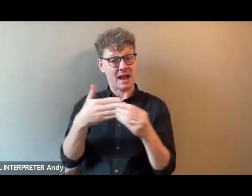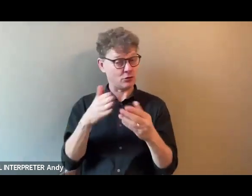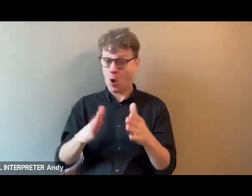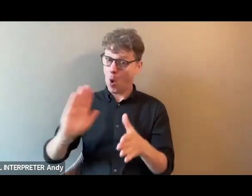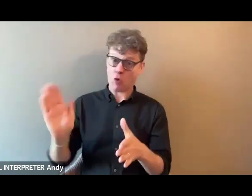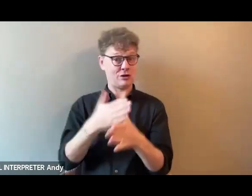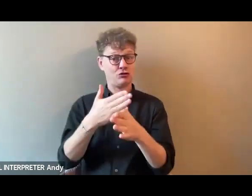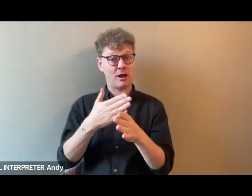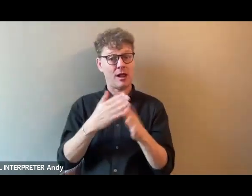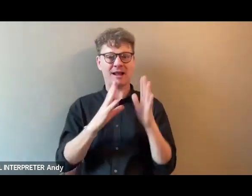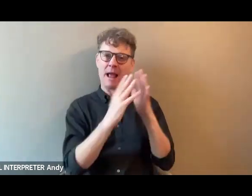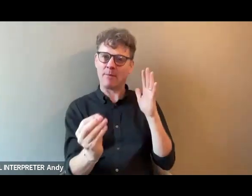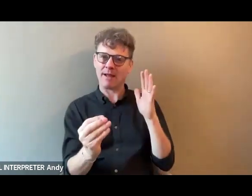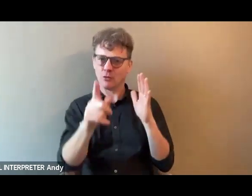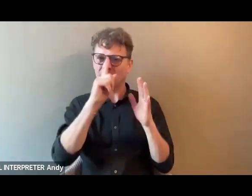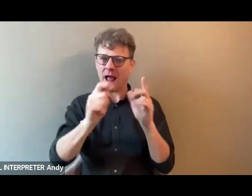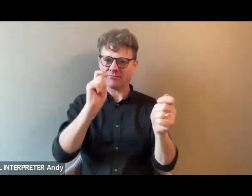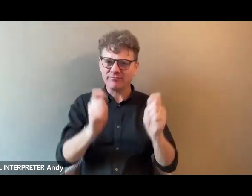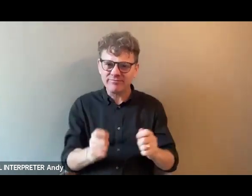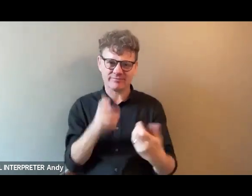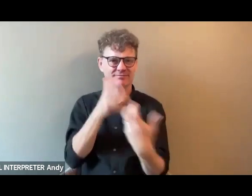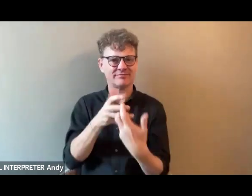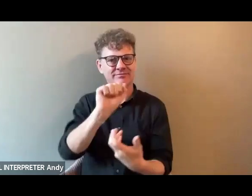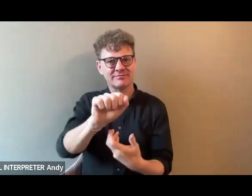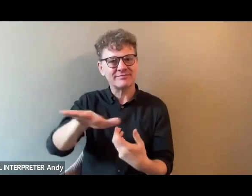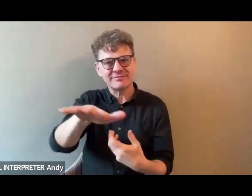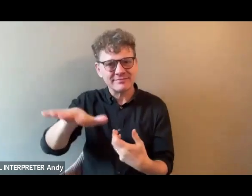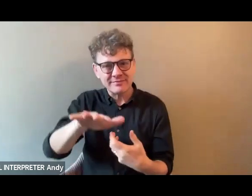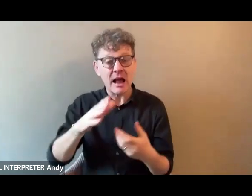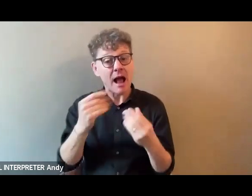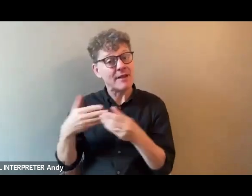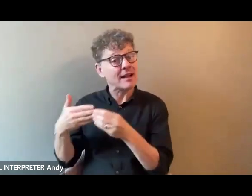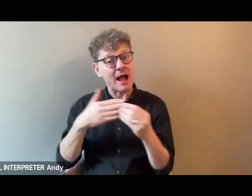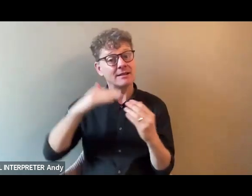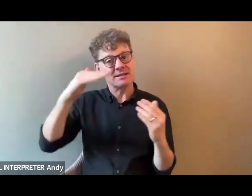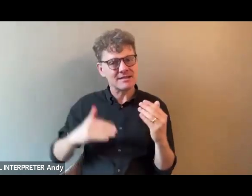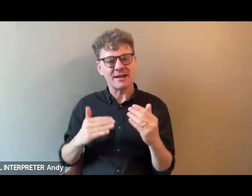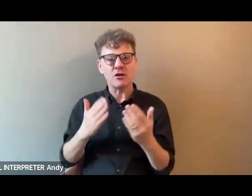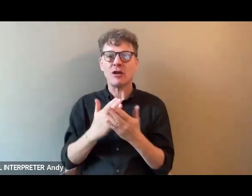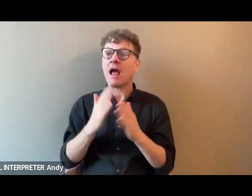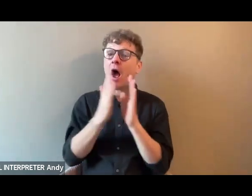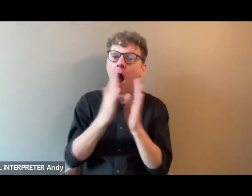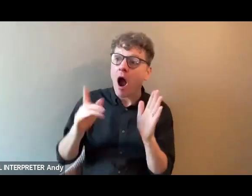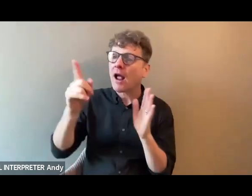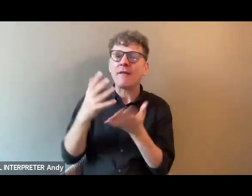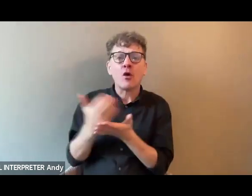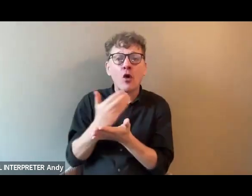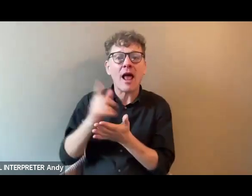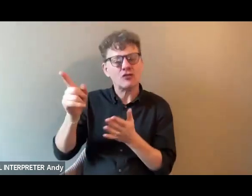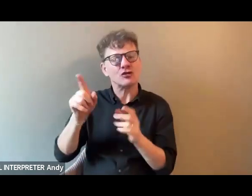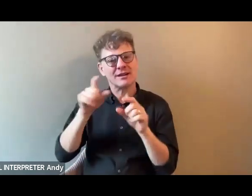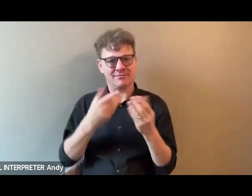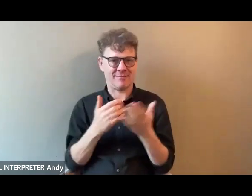customizable template and associated guidance that walks archives and collections through the process of developing their